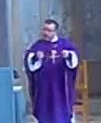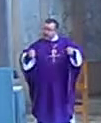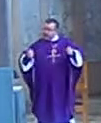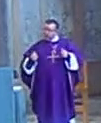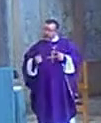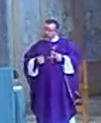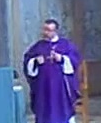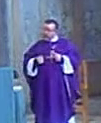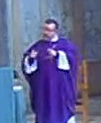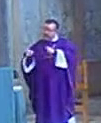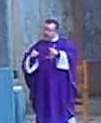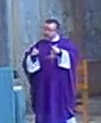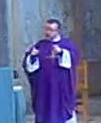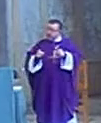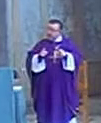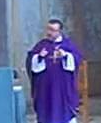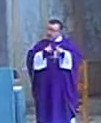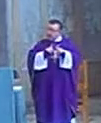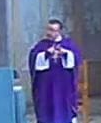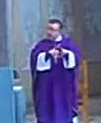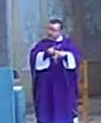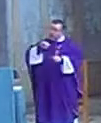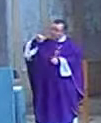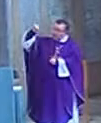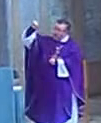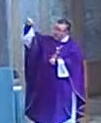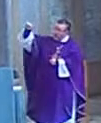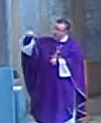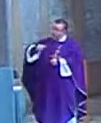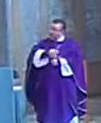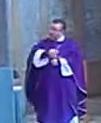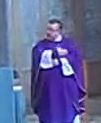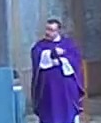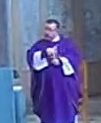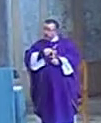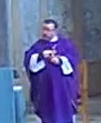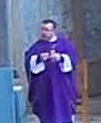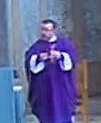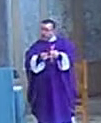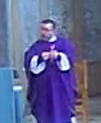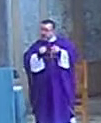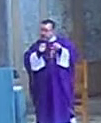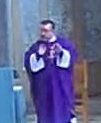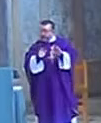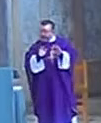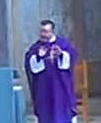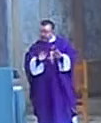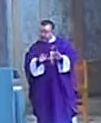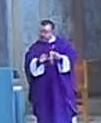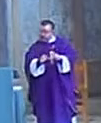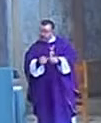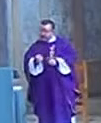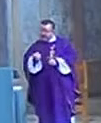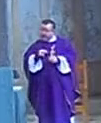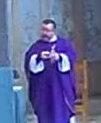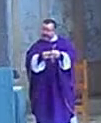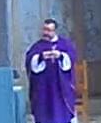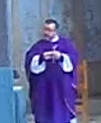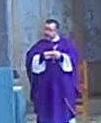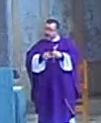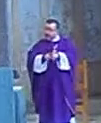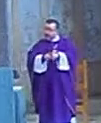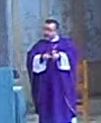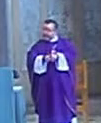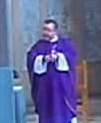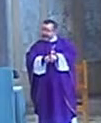that we will continue to follow your son with compassion and